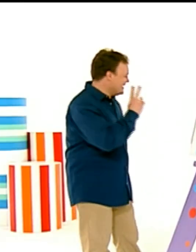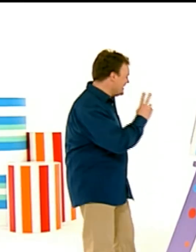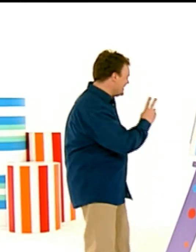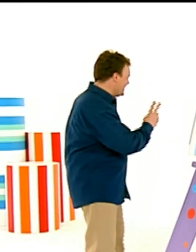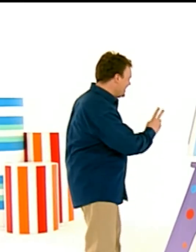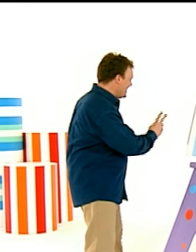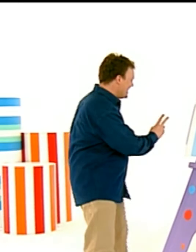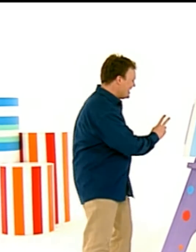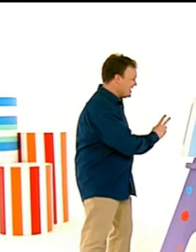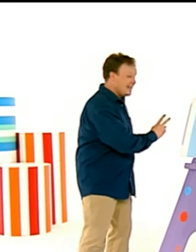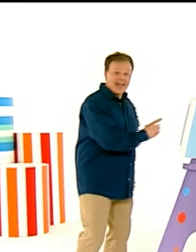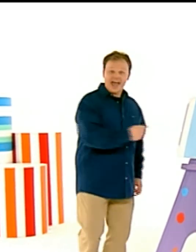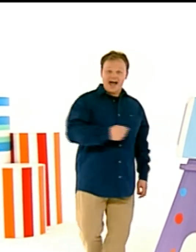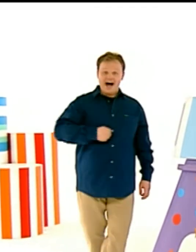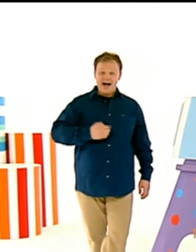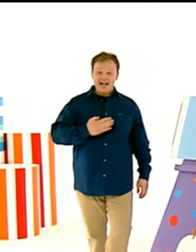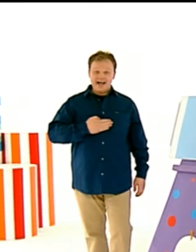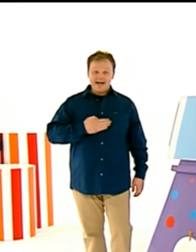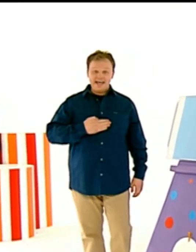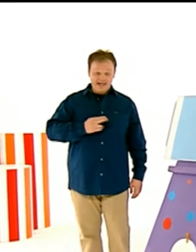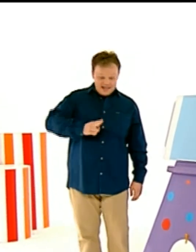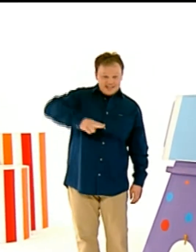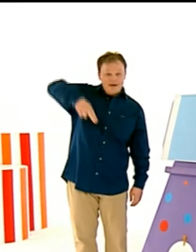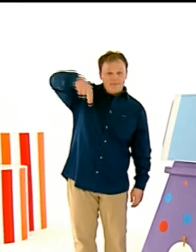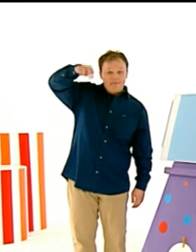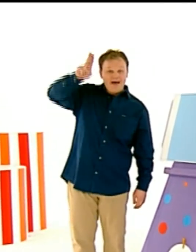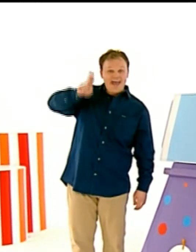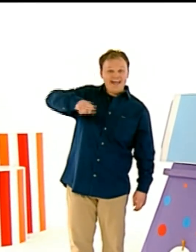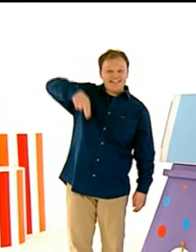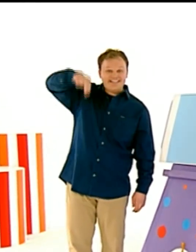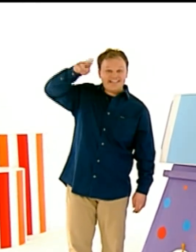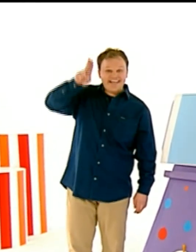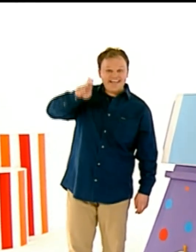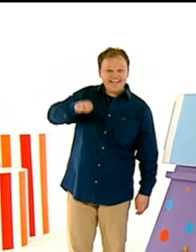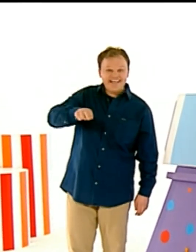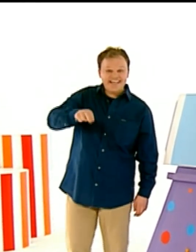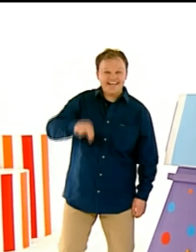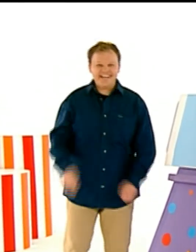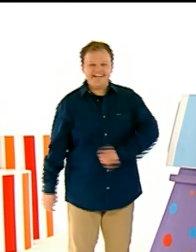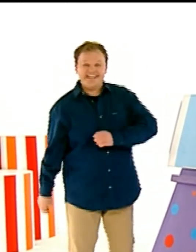Look. I like to paint.